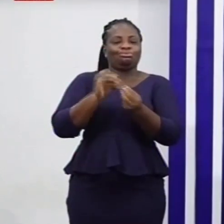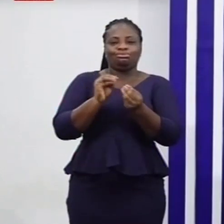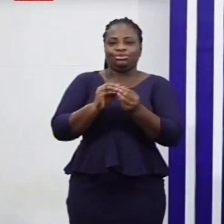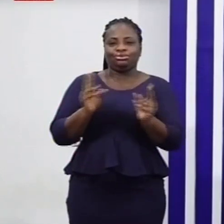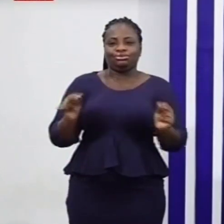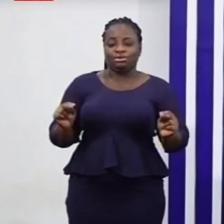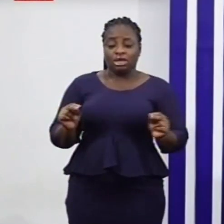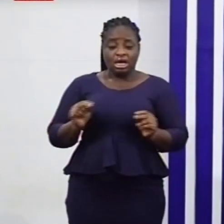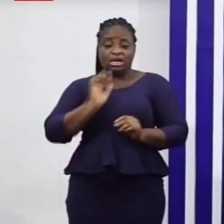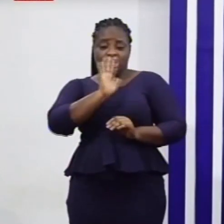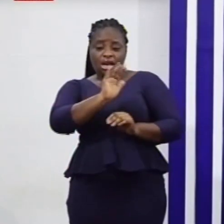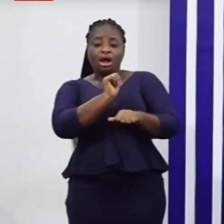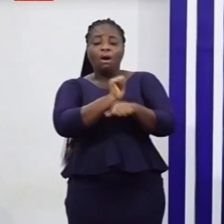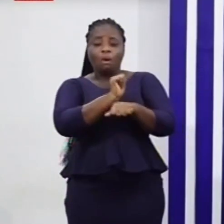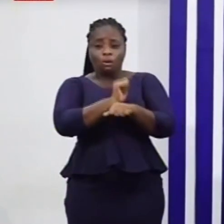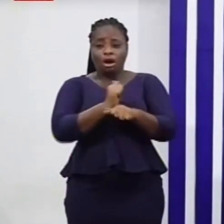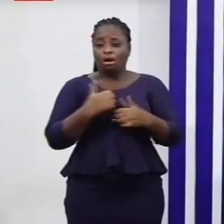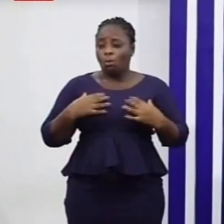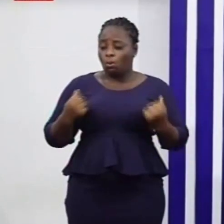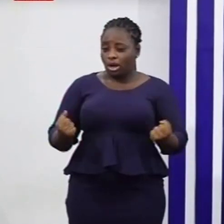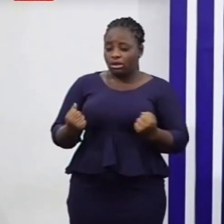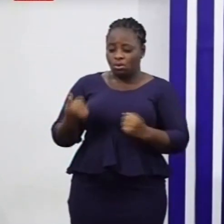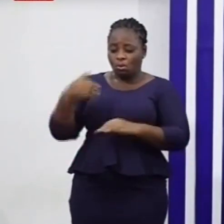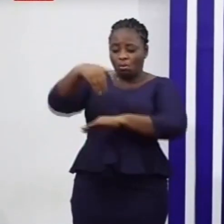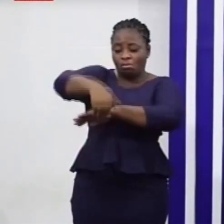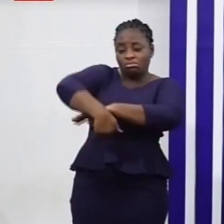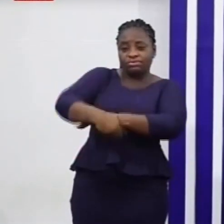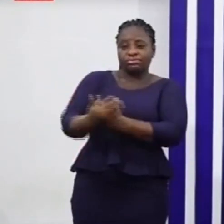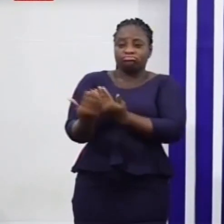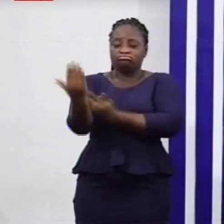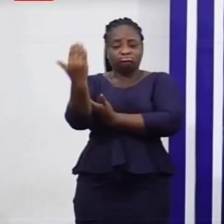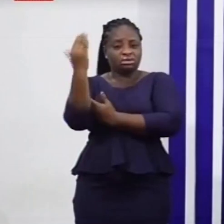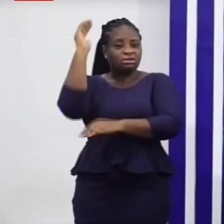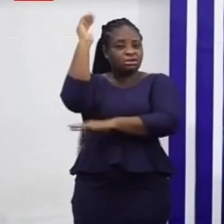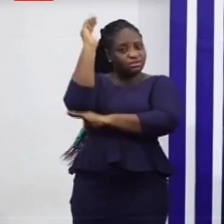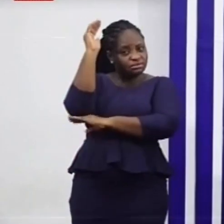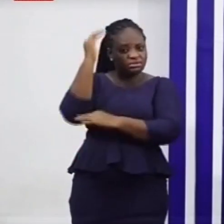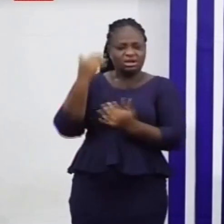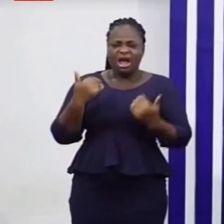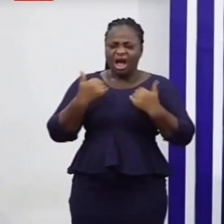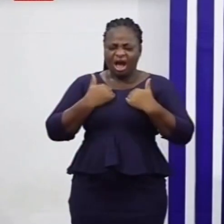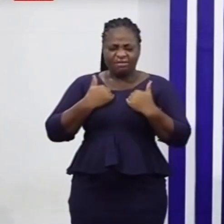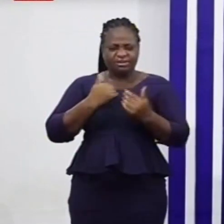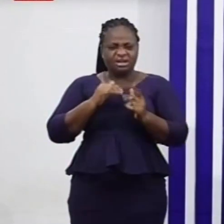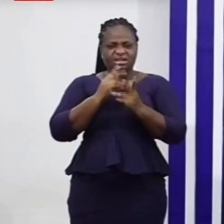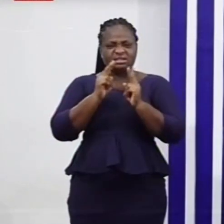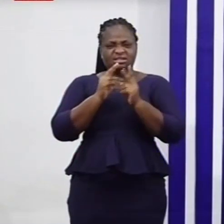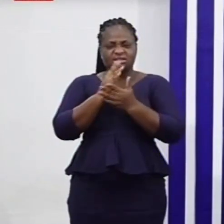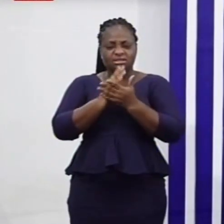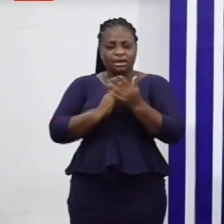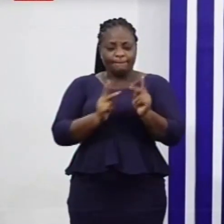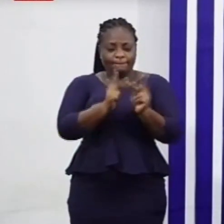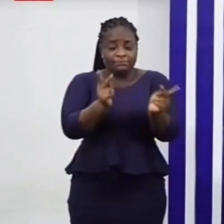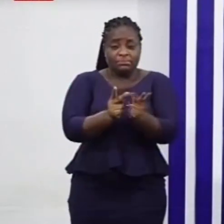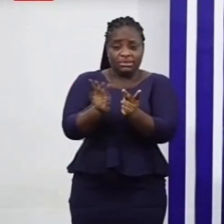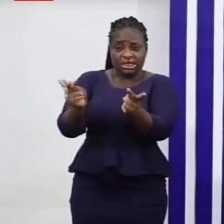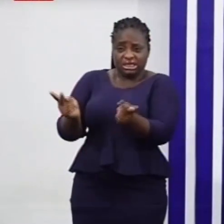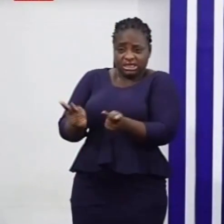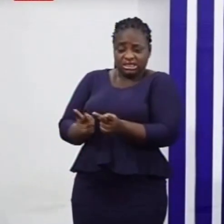They are doing their job both day and night. We have static points at certain